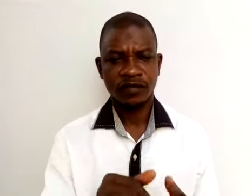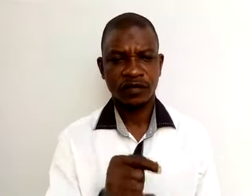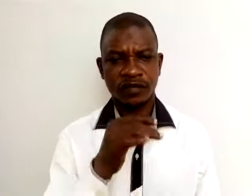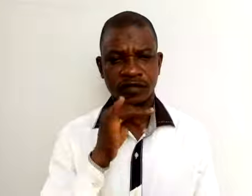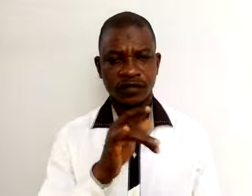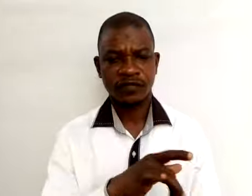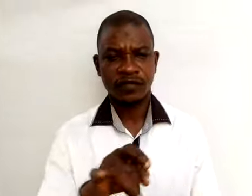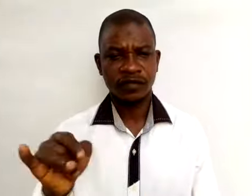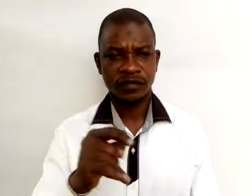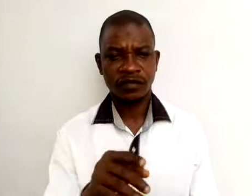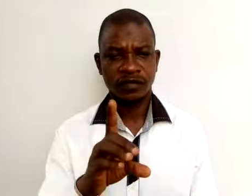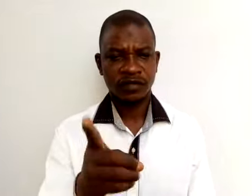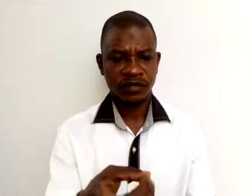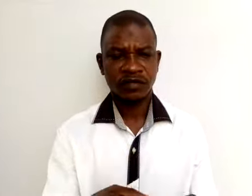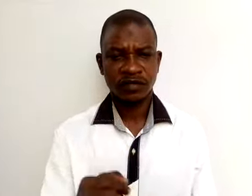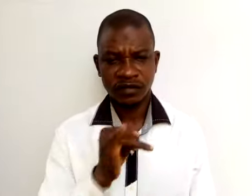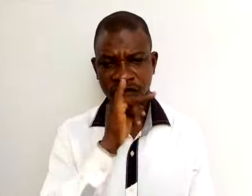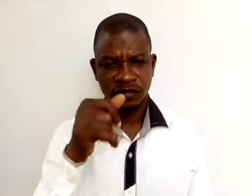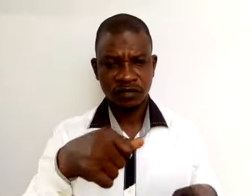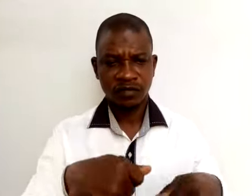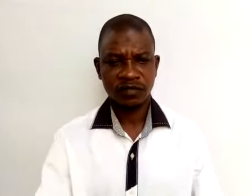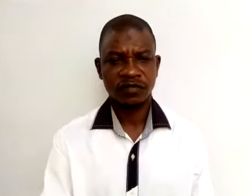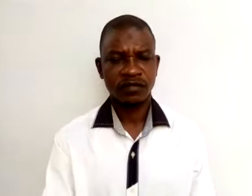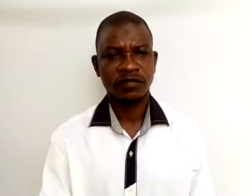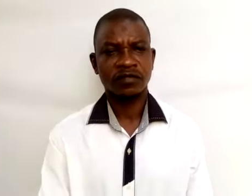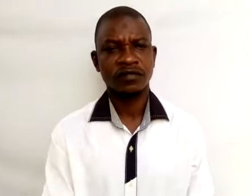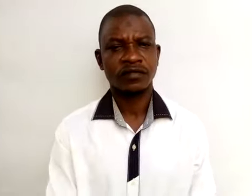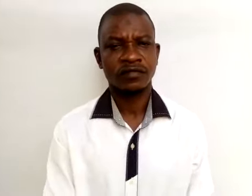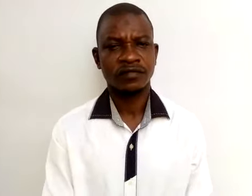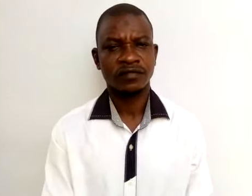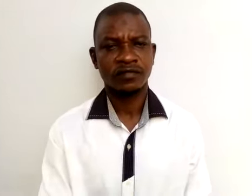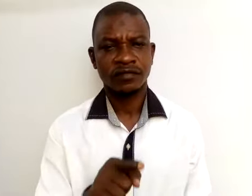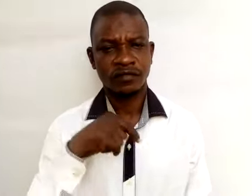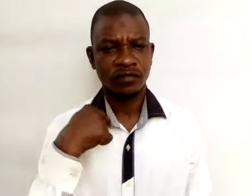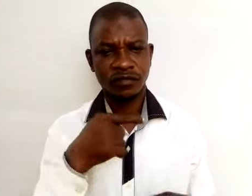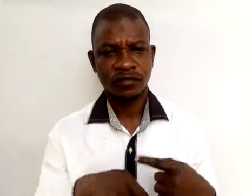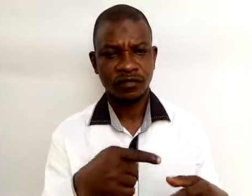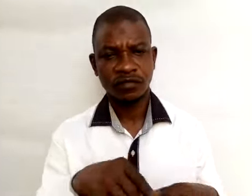affecting demand is constant. We are going